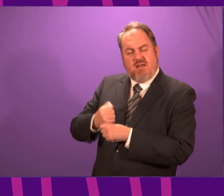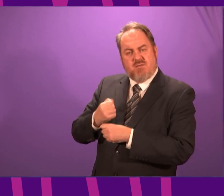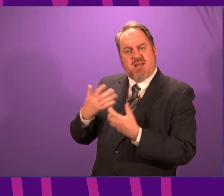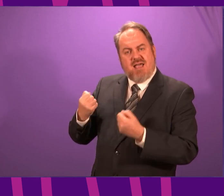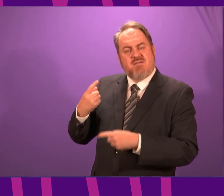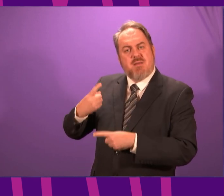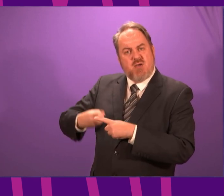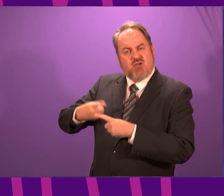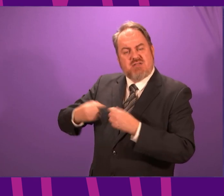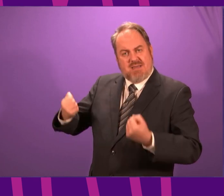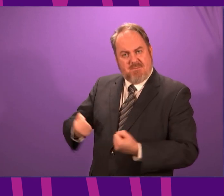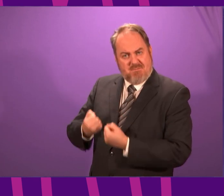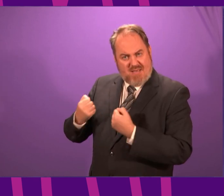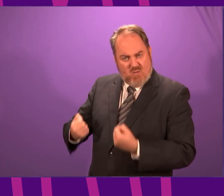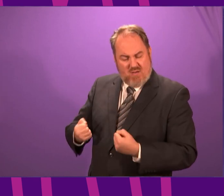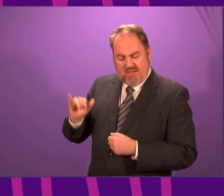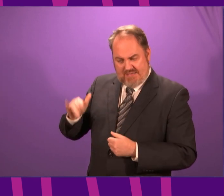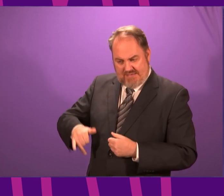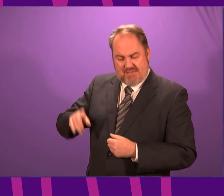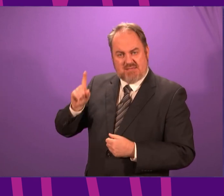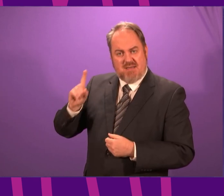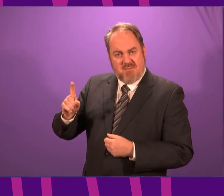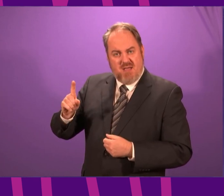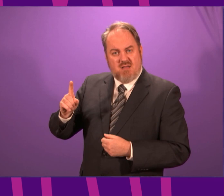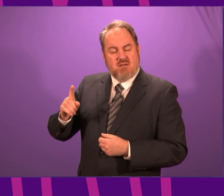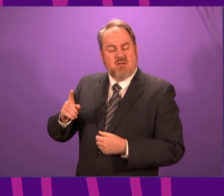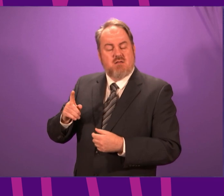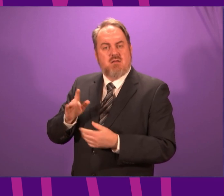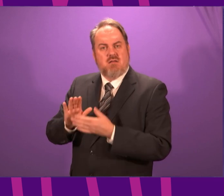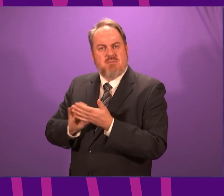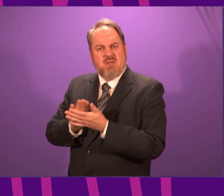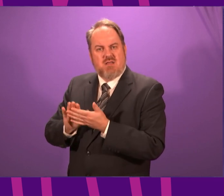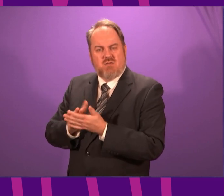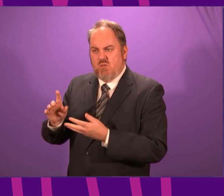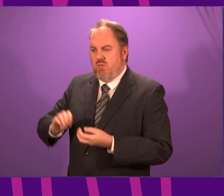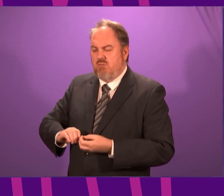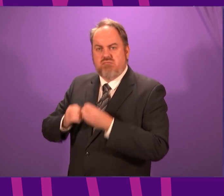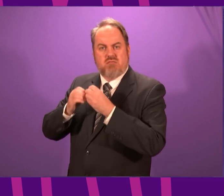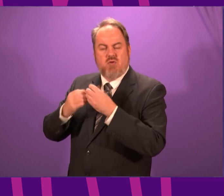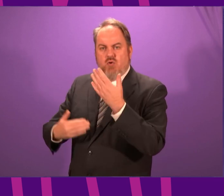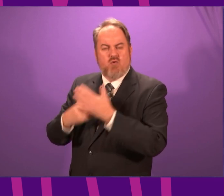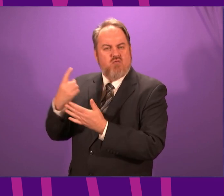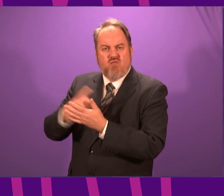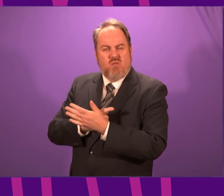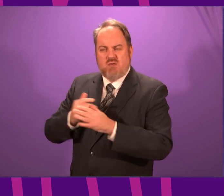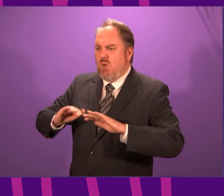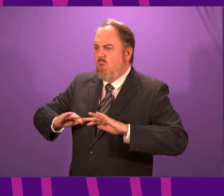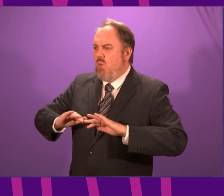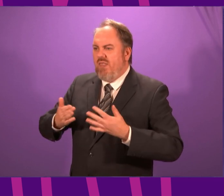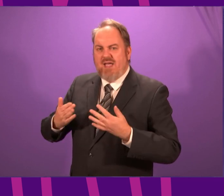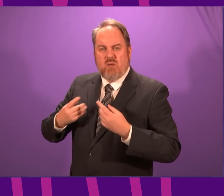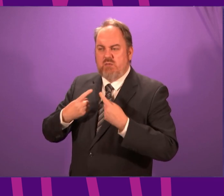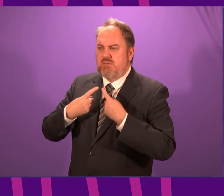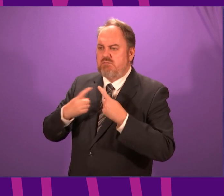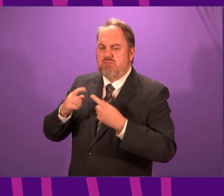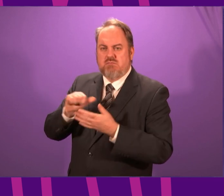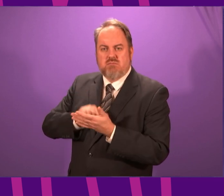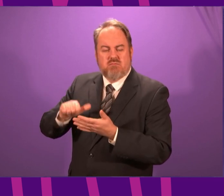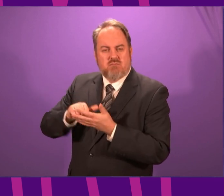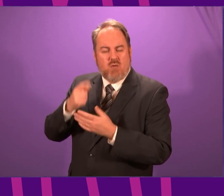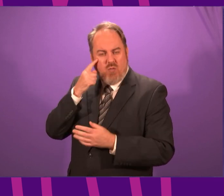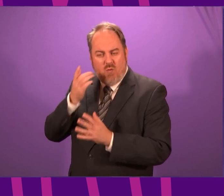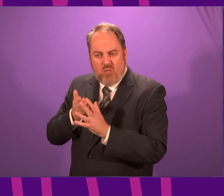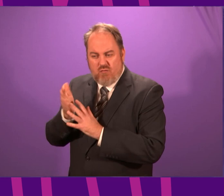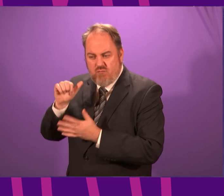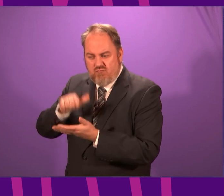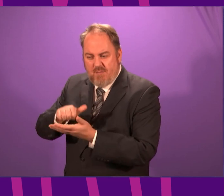not grant consent to learn about new or extended restrictions via media speculation, press briefings, leaked documents, or on